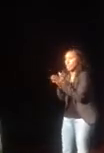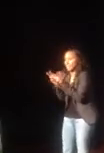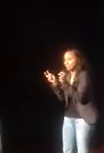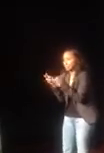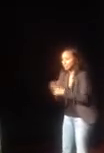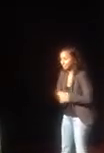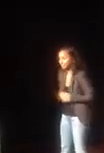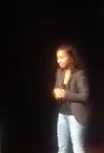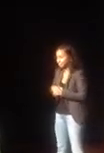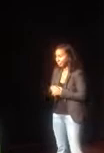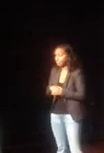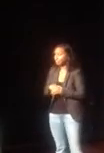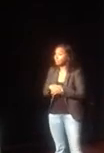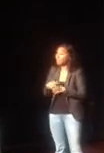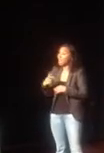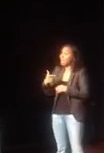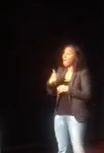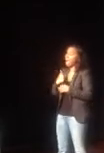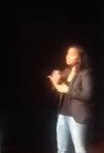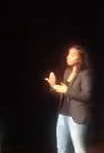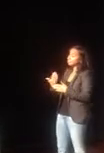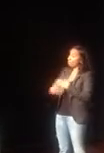I was born and raised in Harlem,